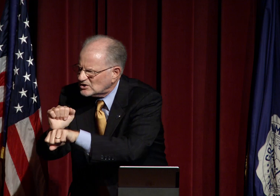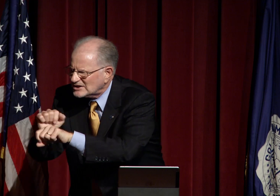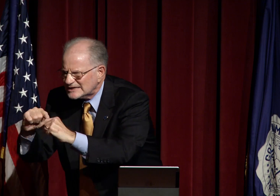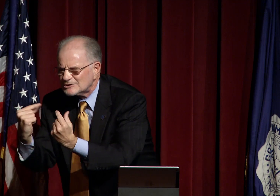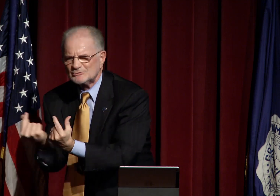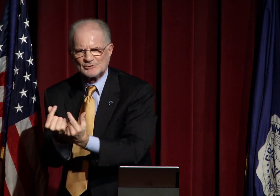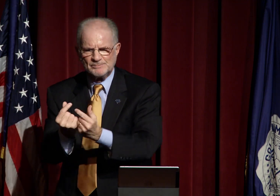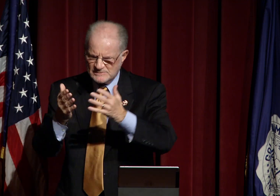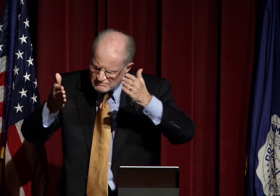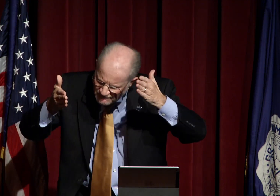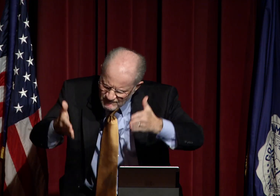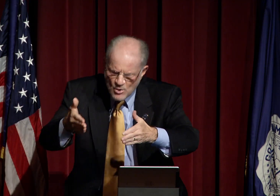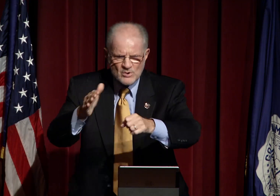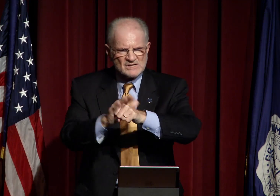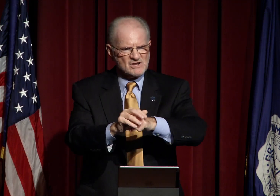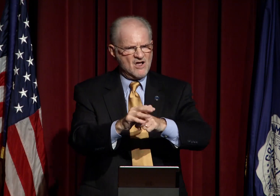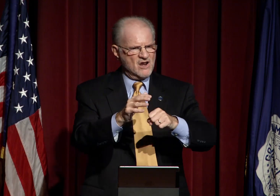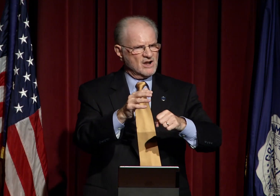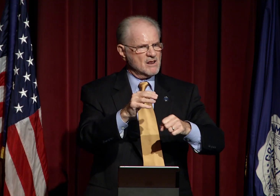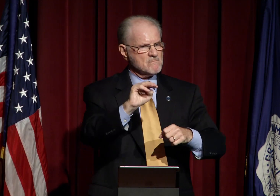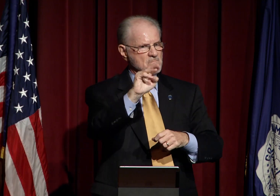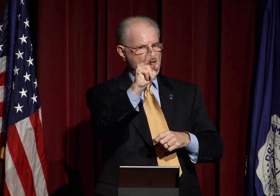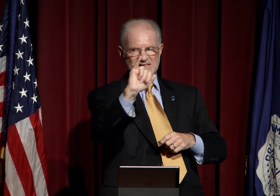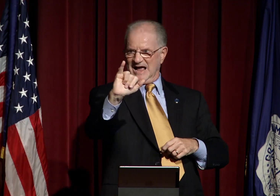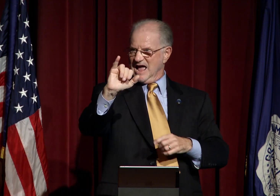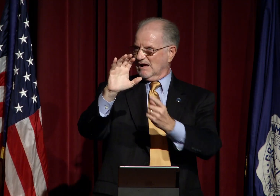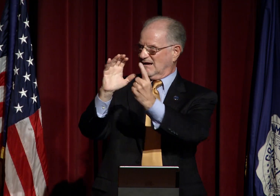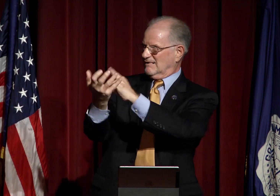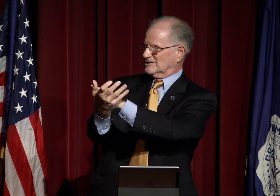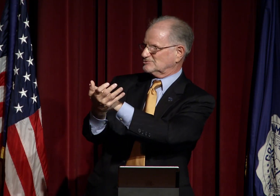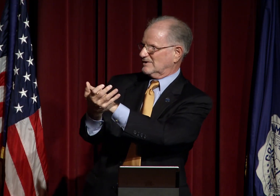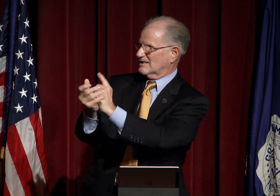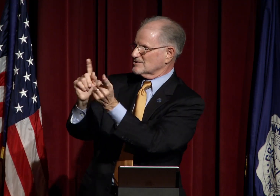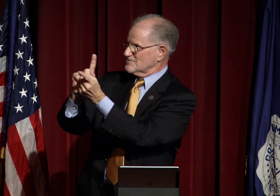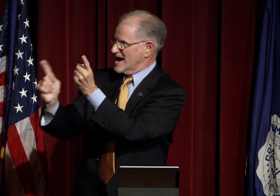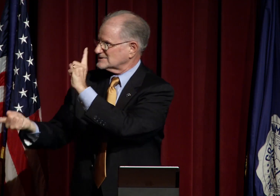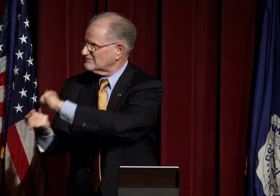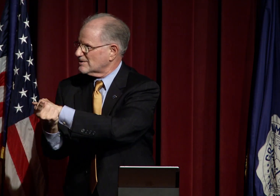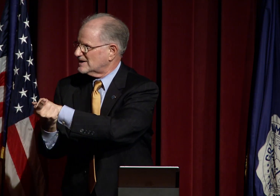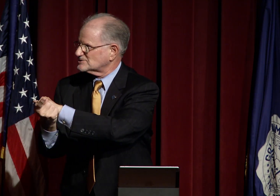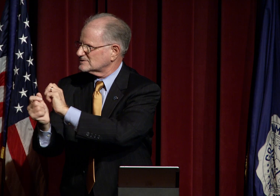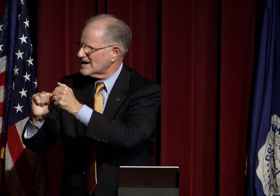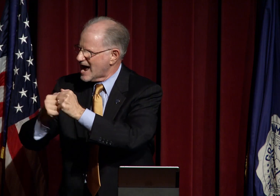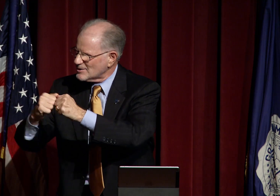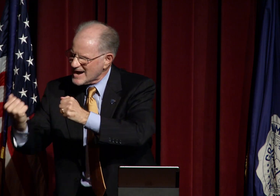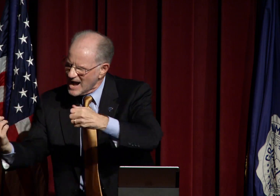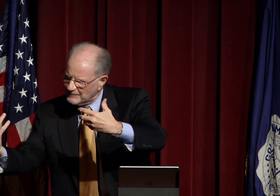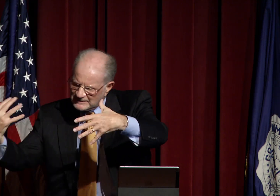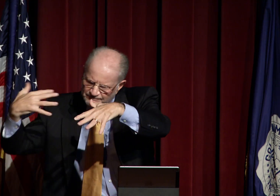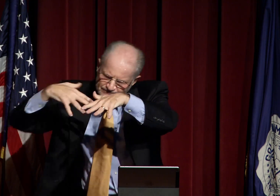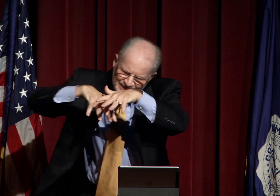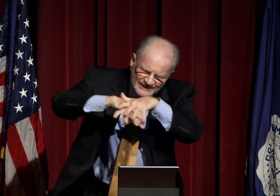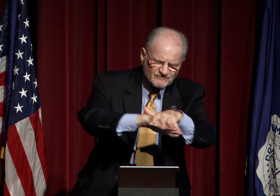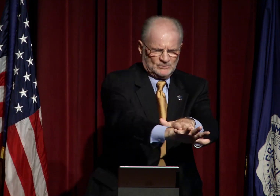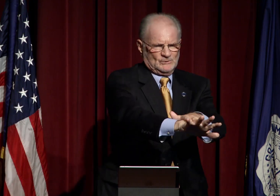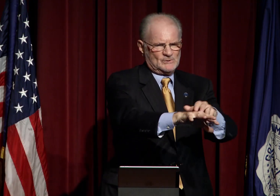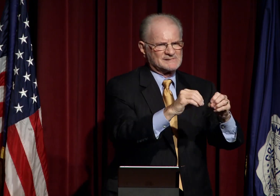forth. Different work groups will be coming together to focus on multicultural transformation and how we